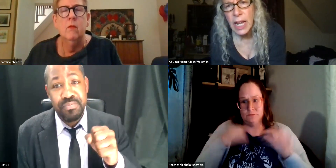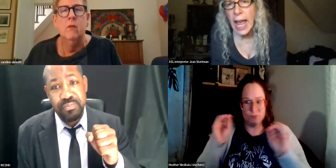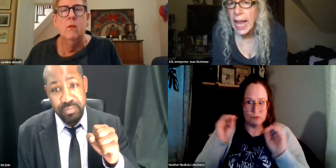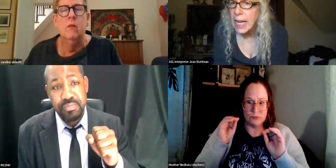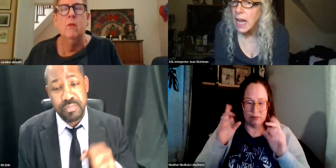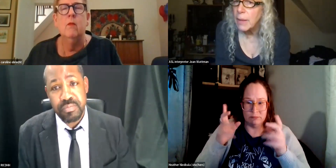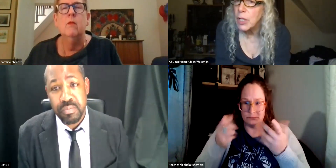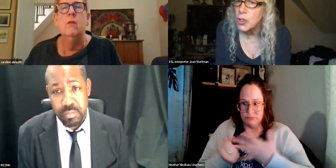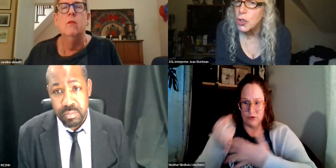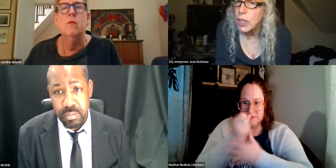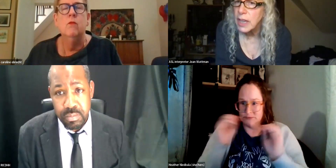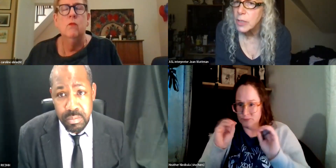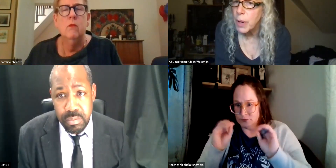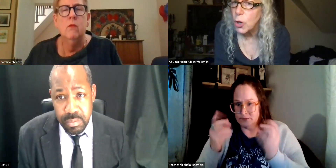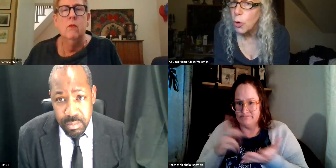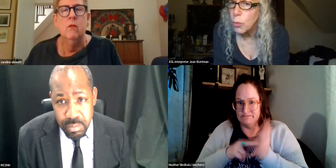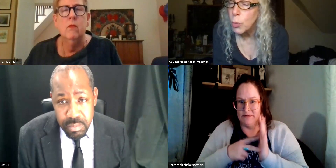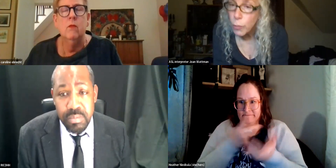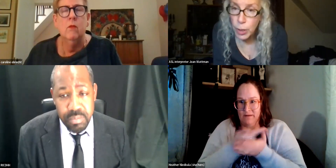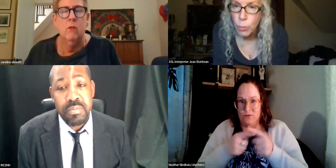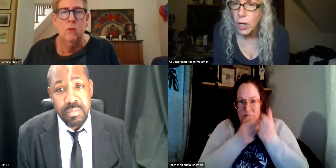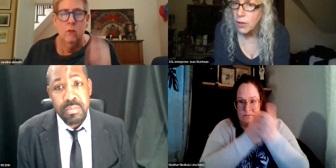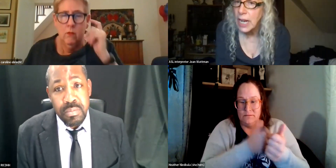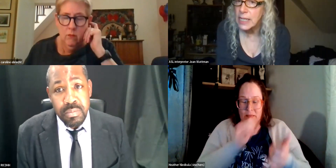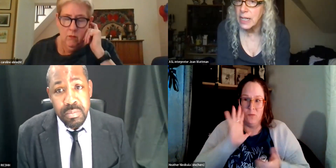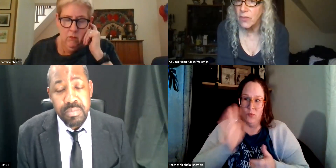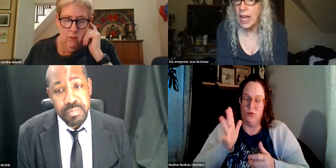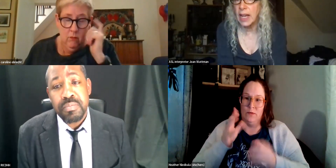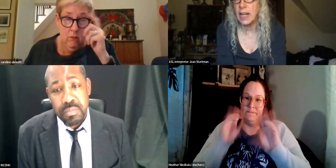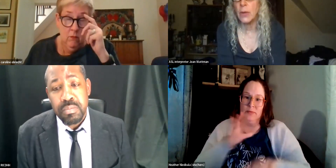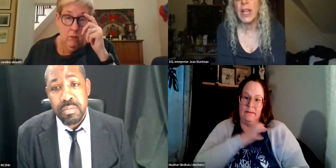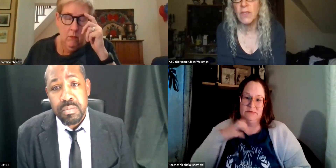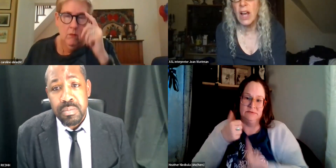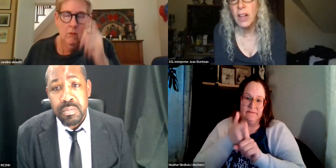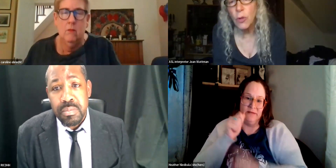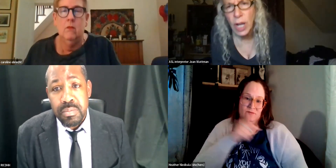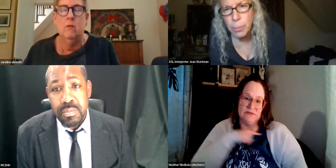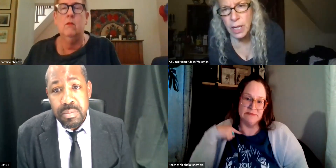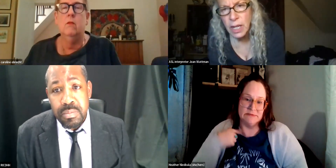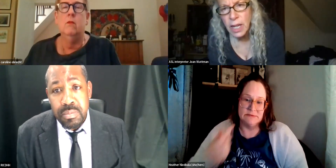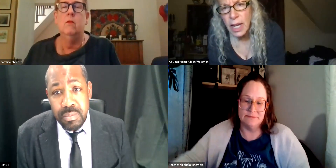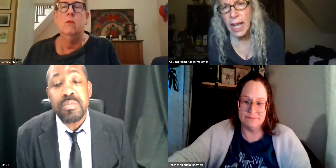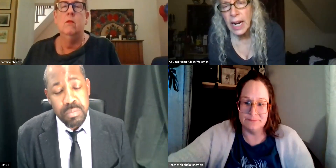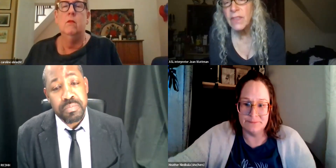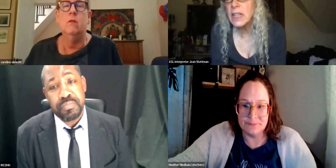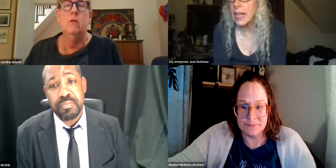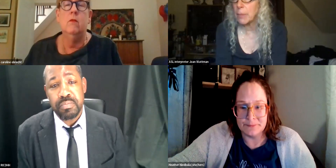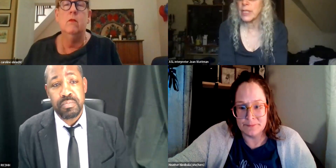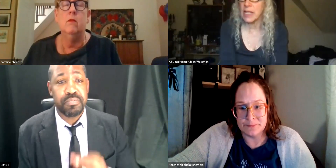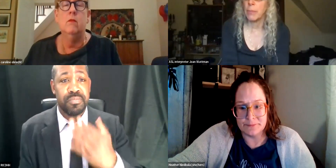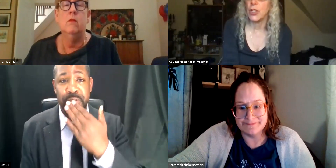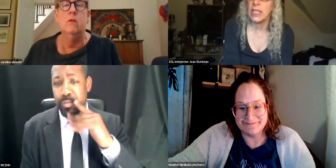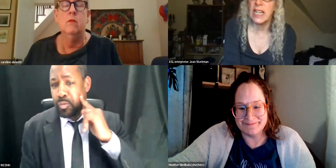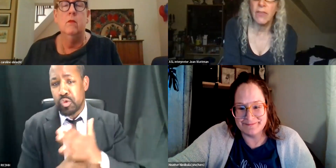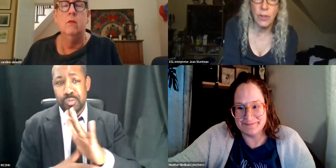community. And I'm concerned that there's been no movement or prioritizing of that, and that we have not followed up. And I feel like it